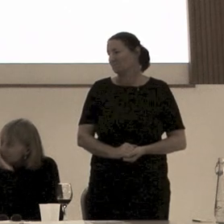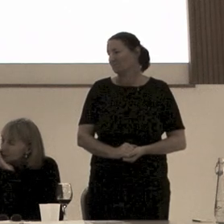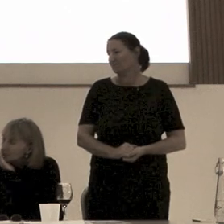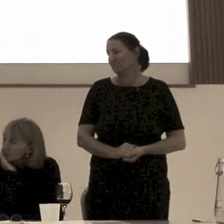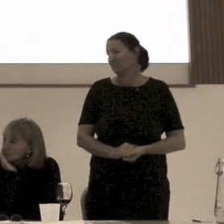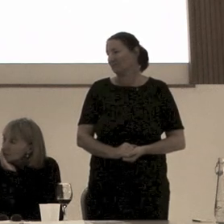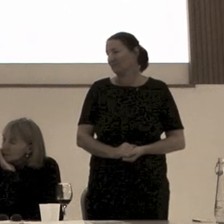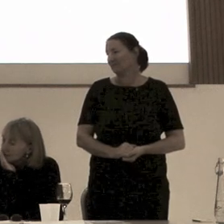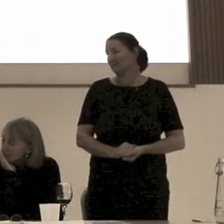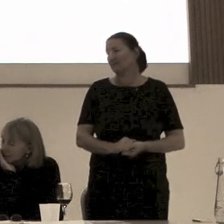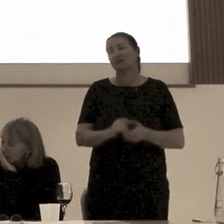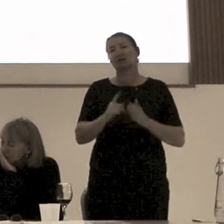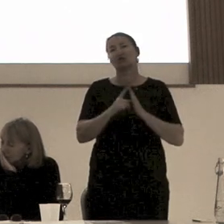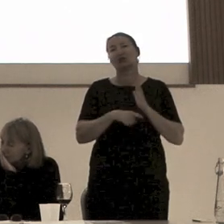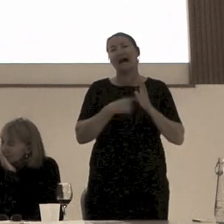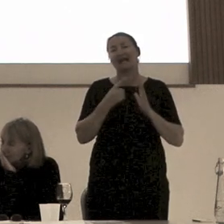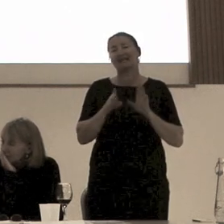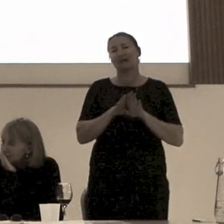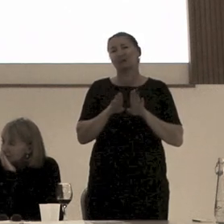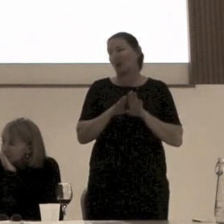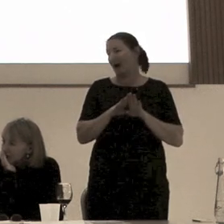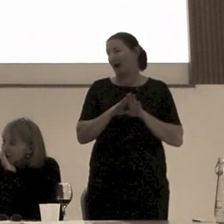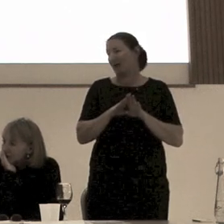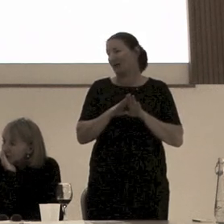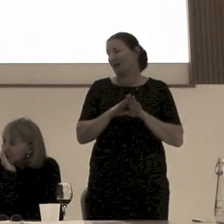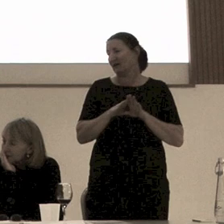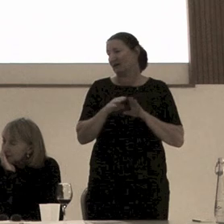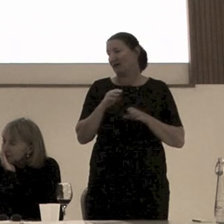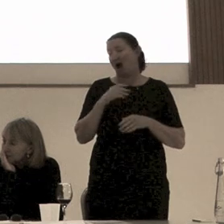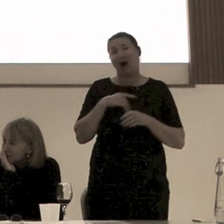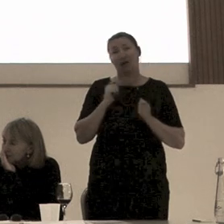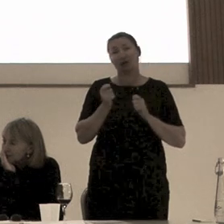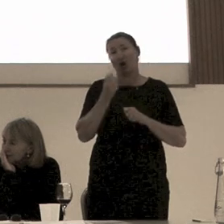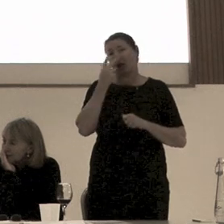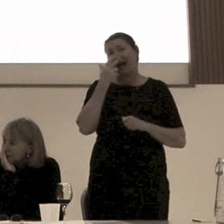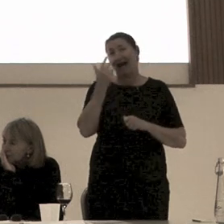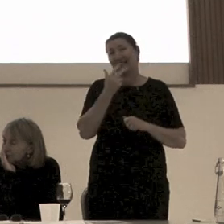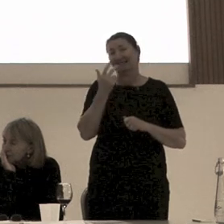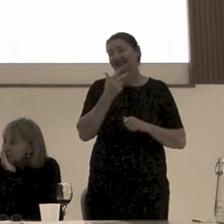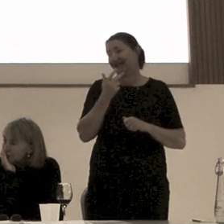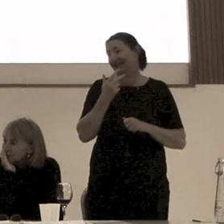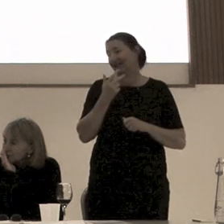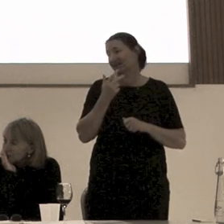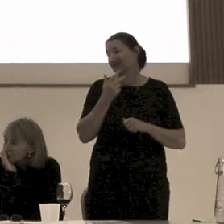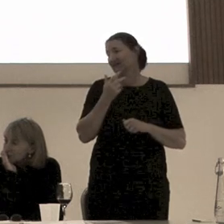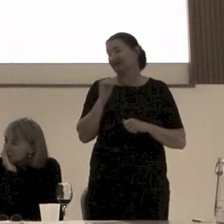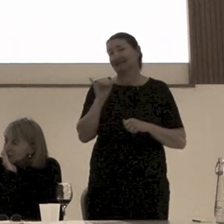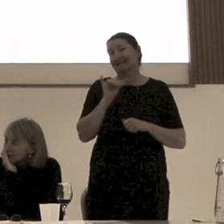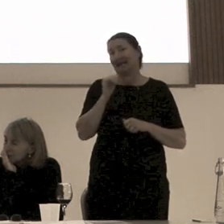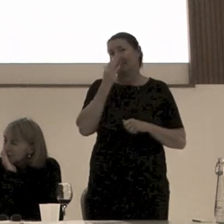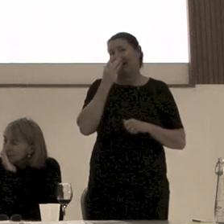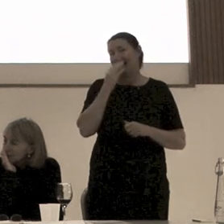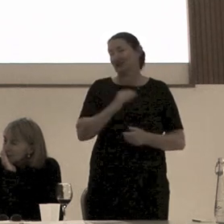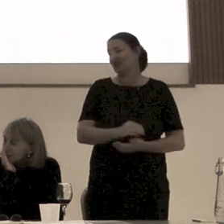And James, who I was 18 with, and I met her through Lucy Mason.